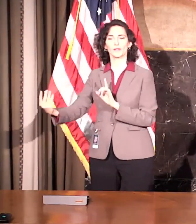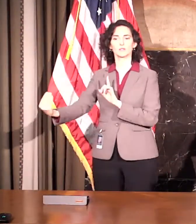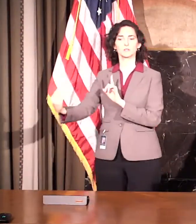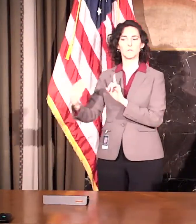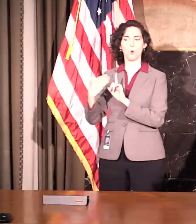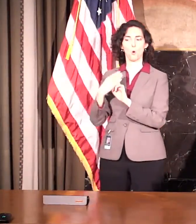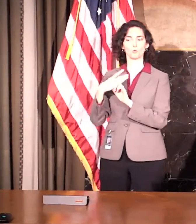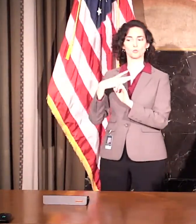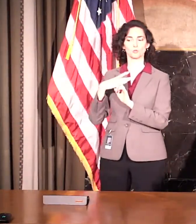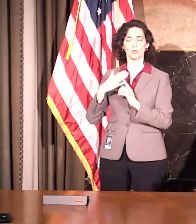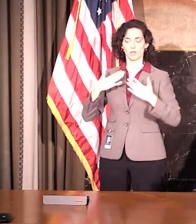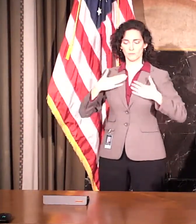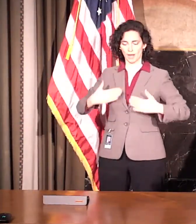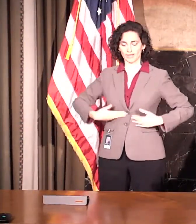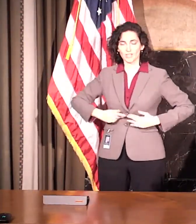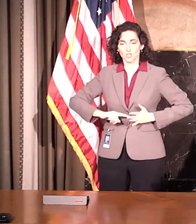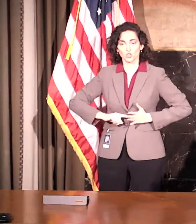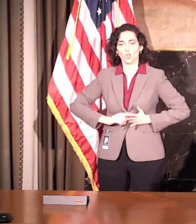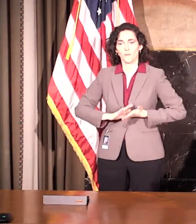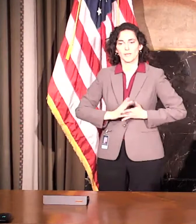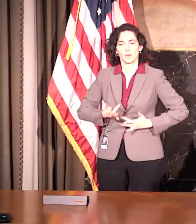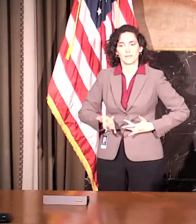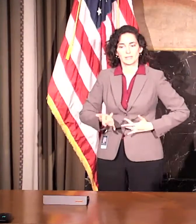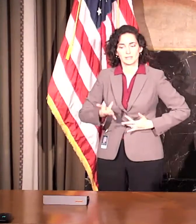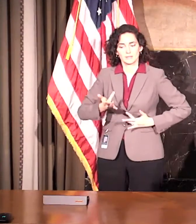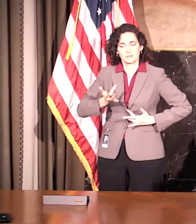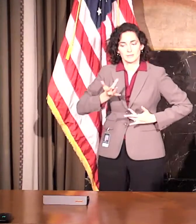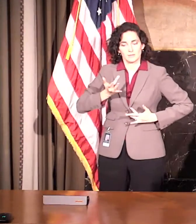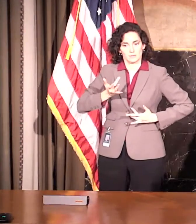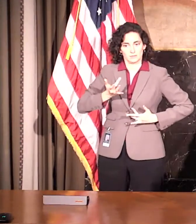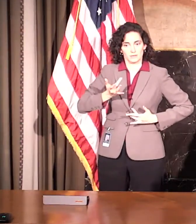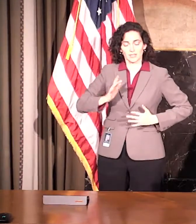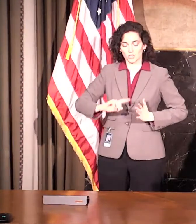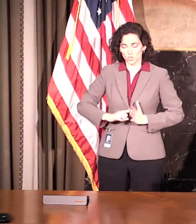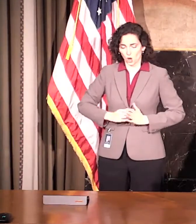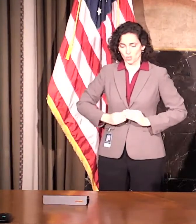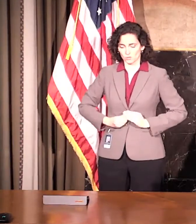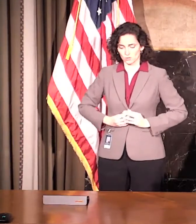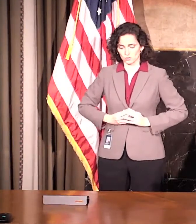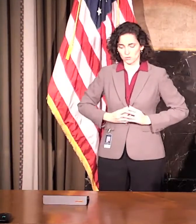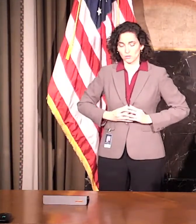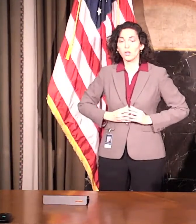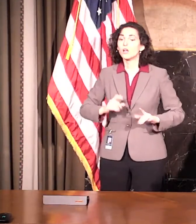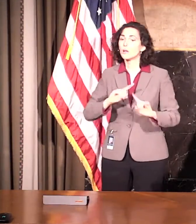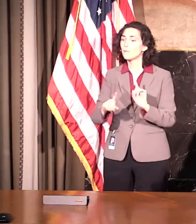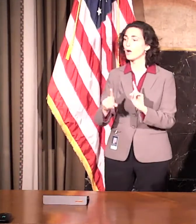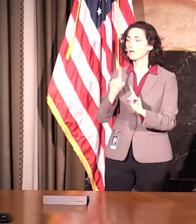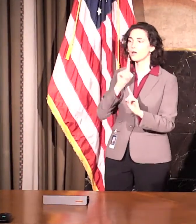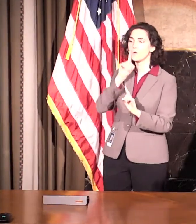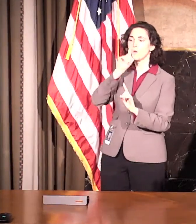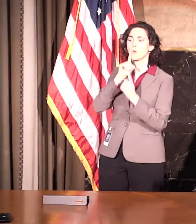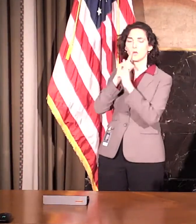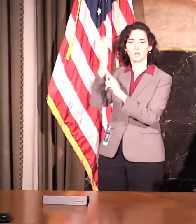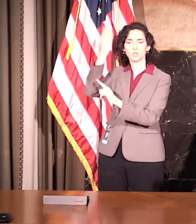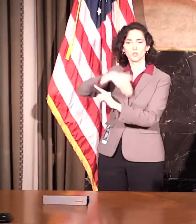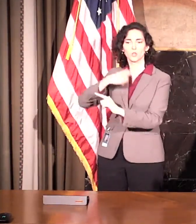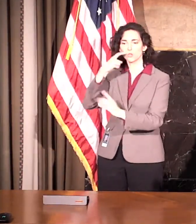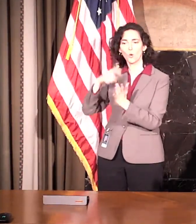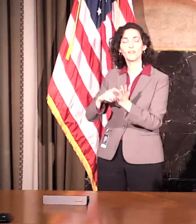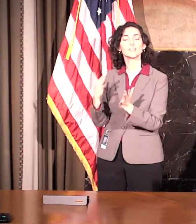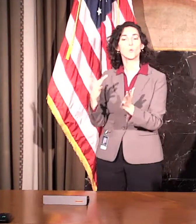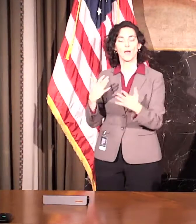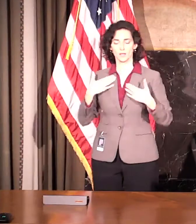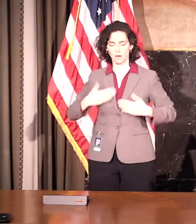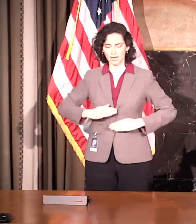the disease. But you don't test positive because you're not shedding enough virus at the time that you're tested, and so you get this